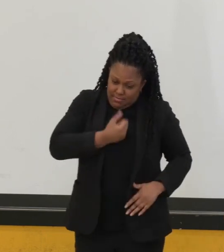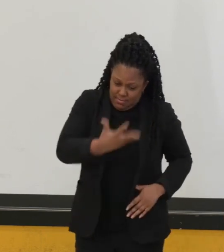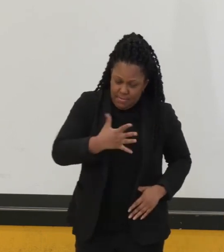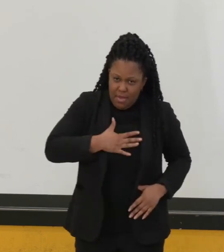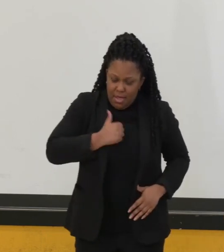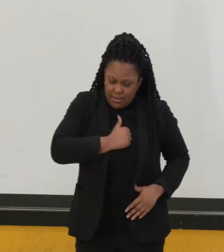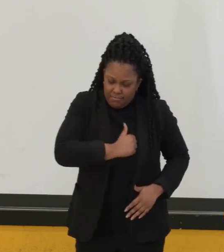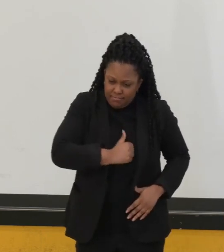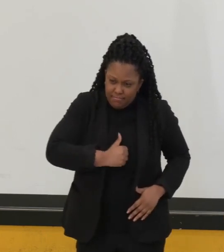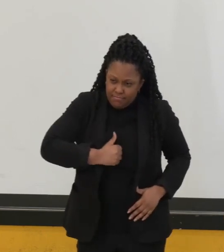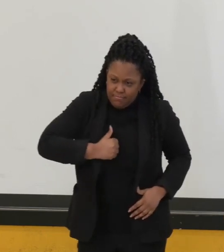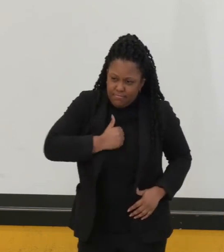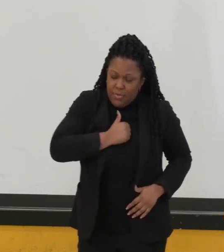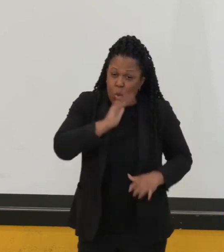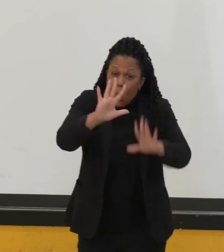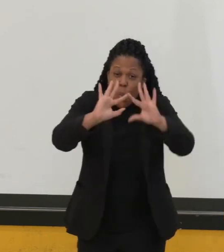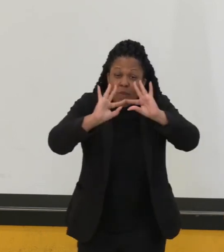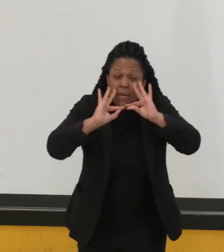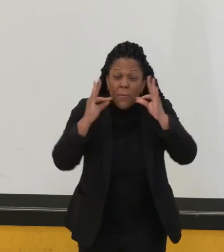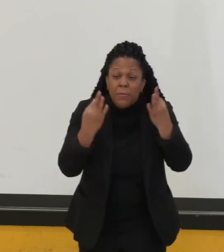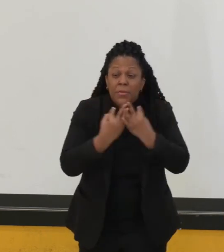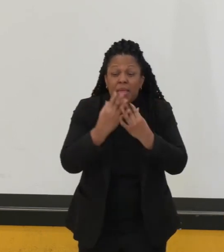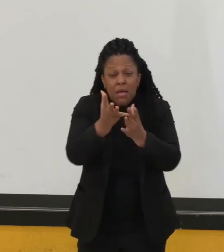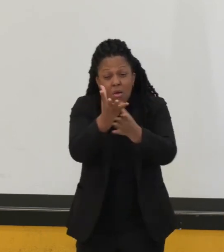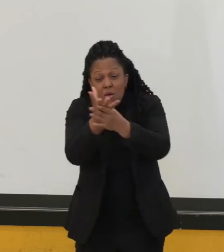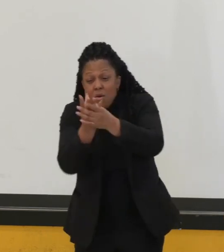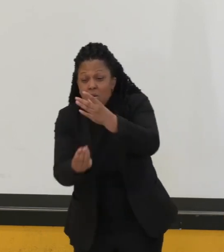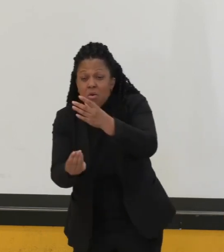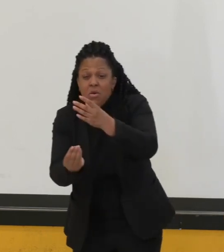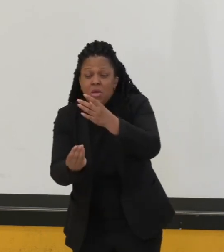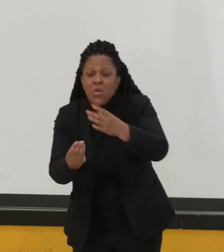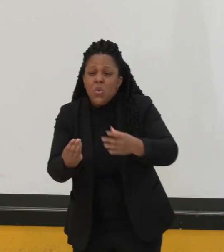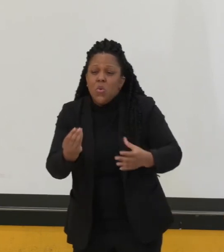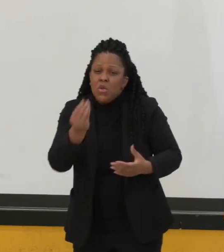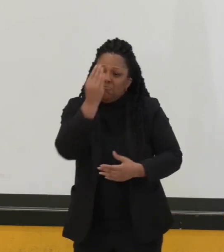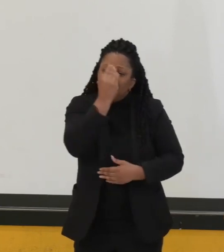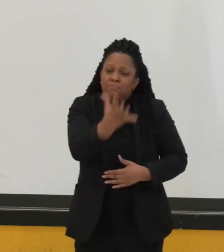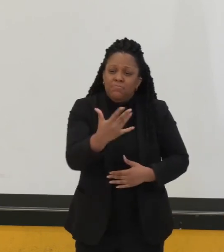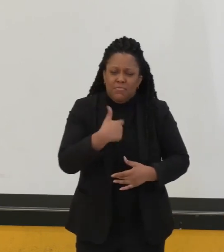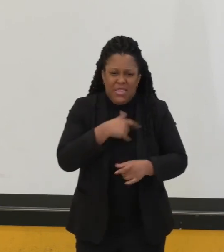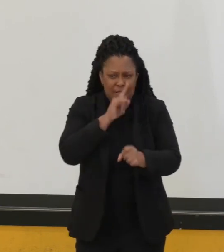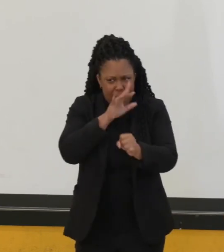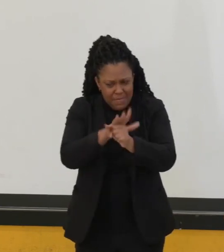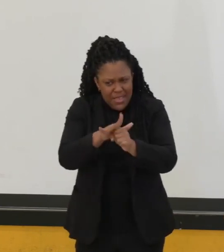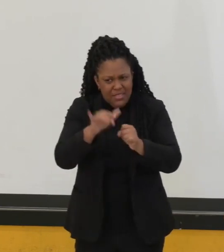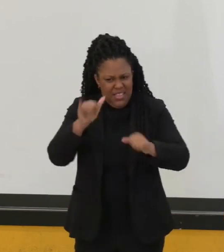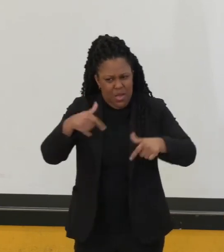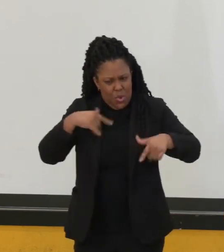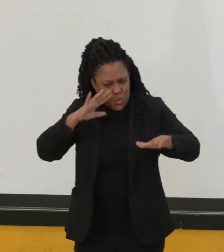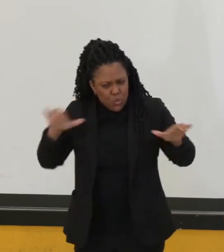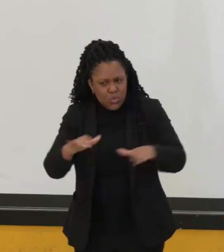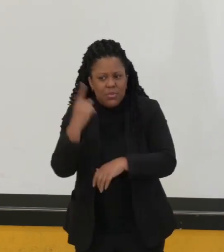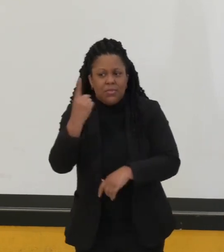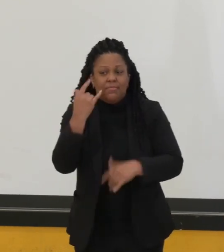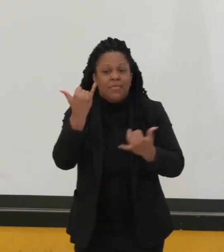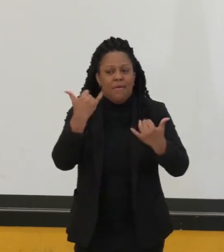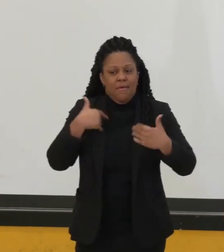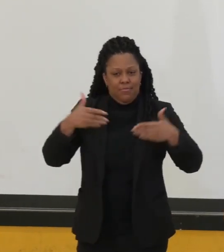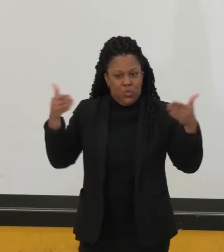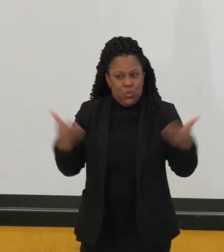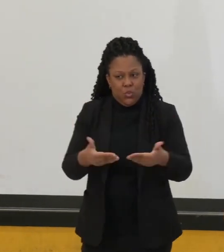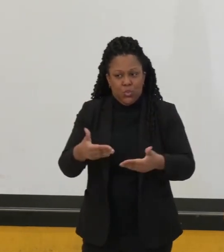that commitment that those things that we can do, we will do. With that, I'd like to introduce Minneapolis Mayor Jacob Frey.